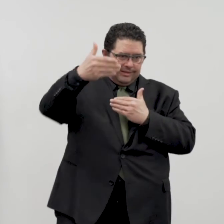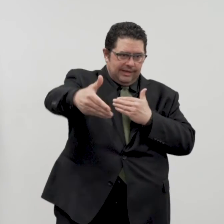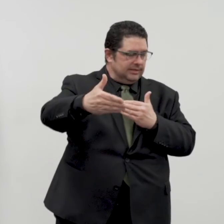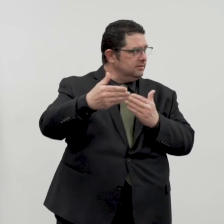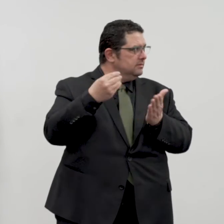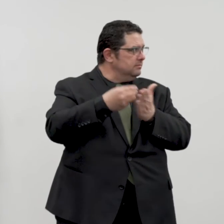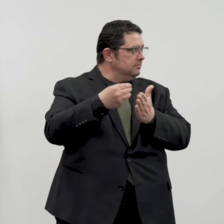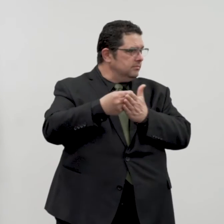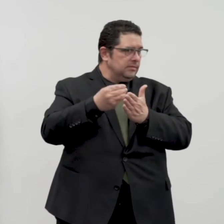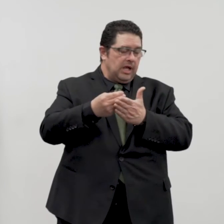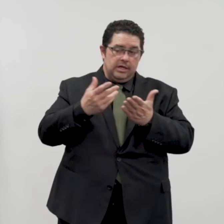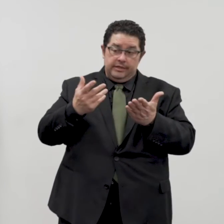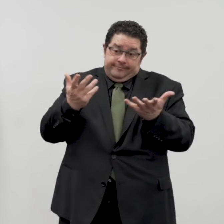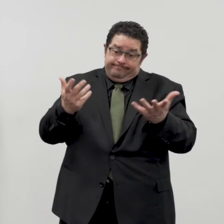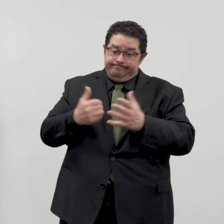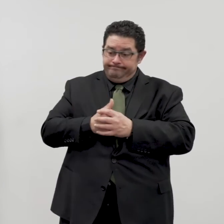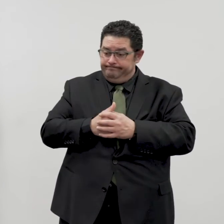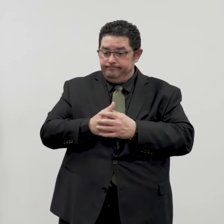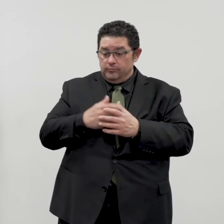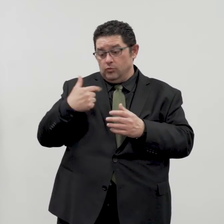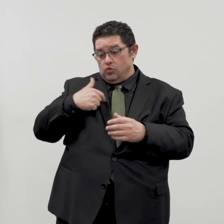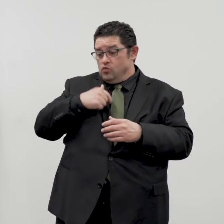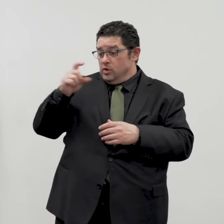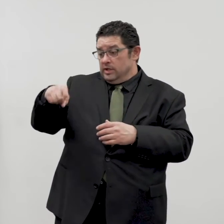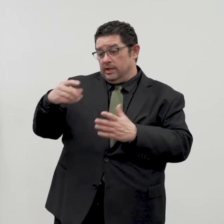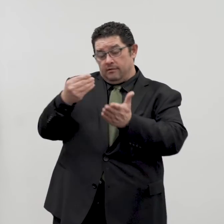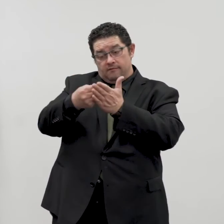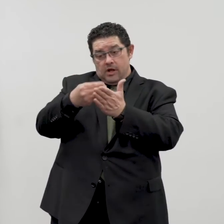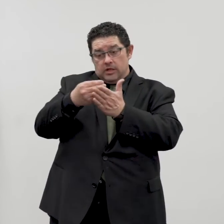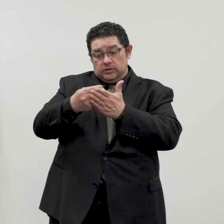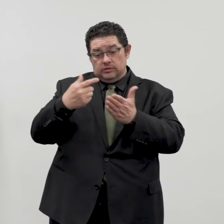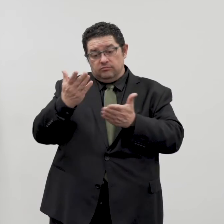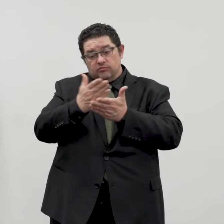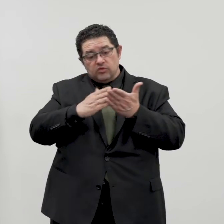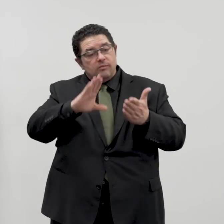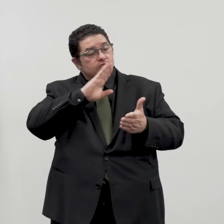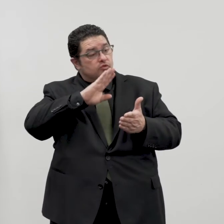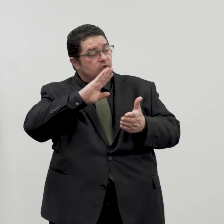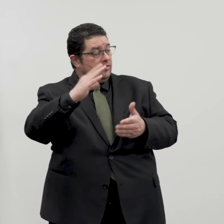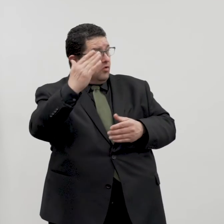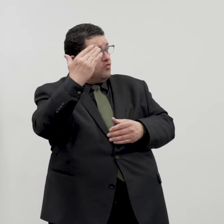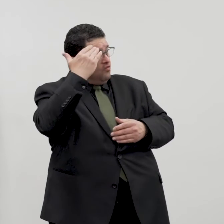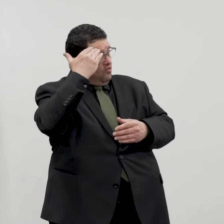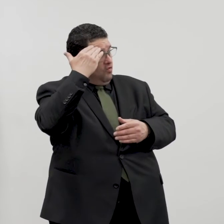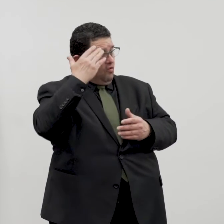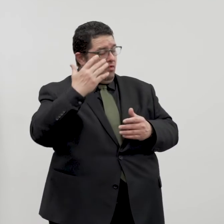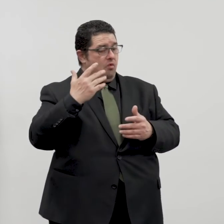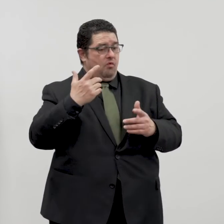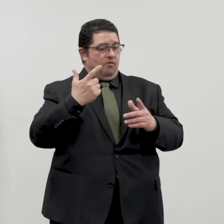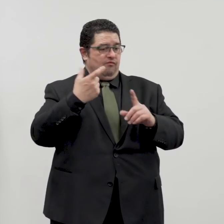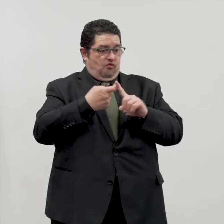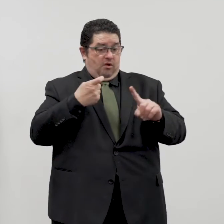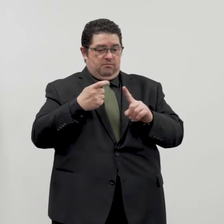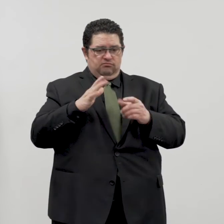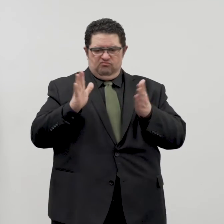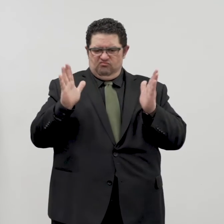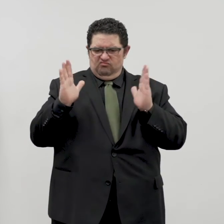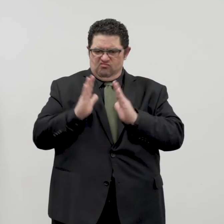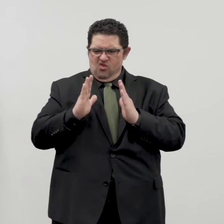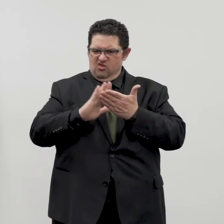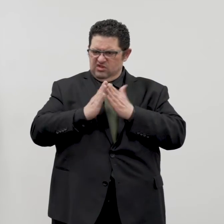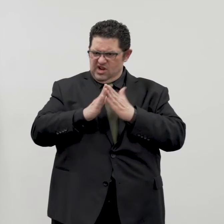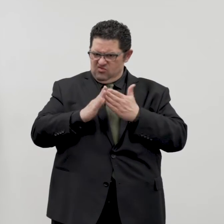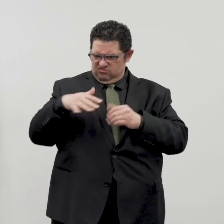forward. But we do need those funds, and there has been some frustration, I know, among our municipalities that